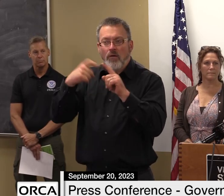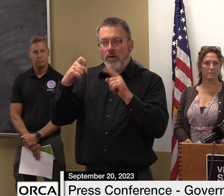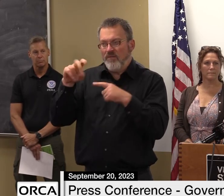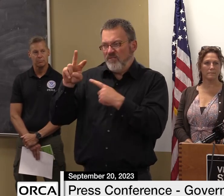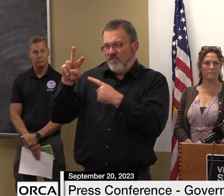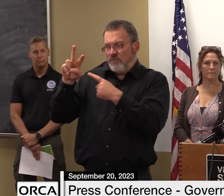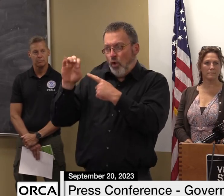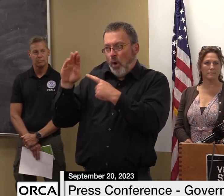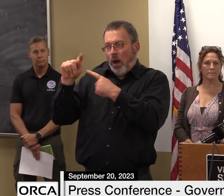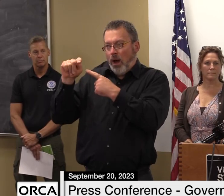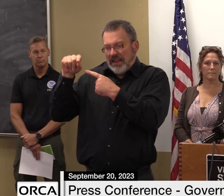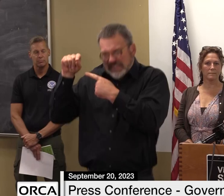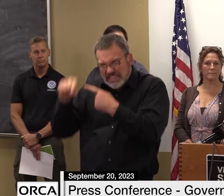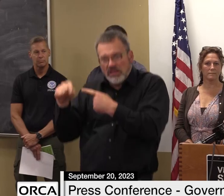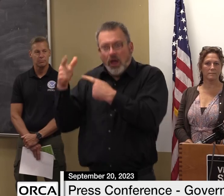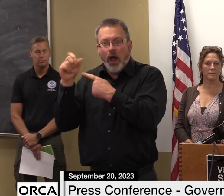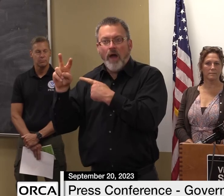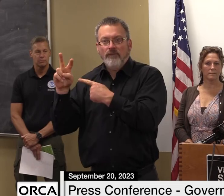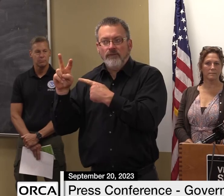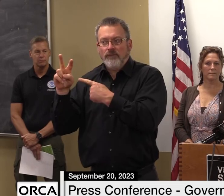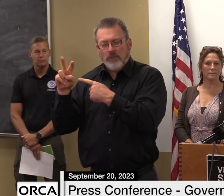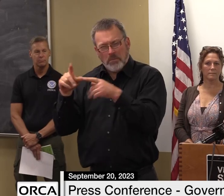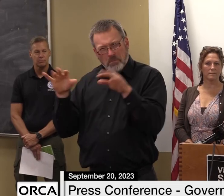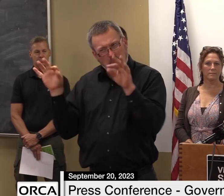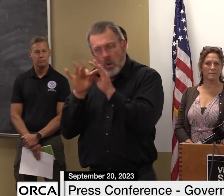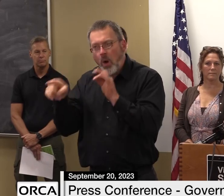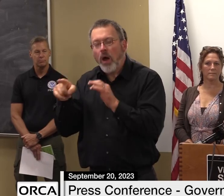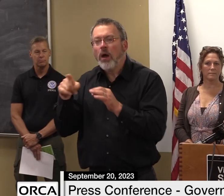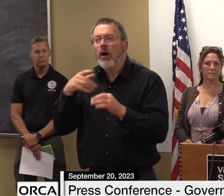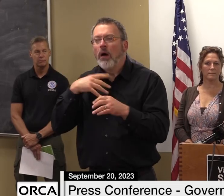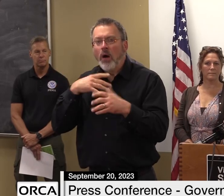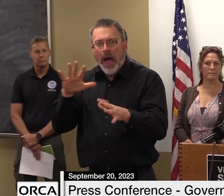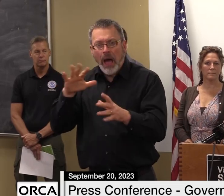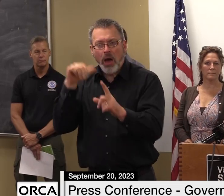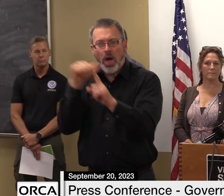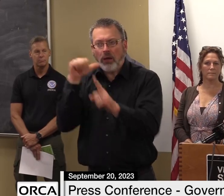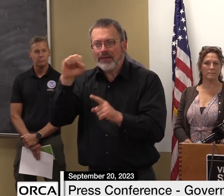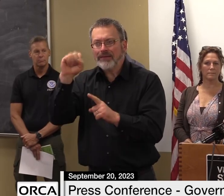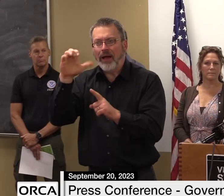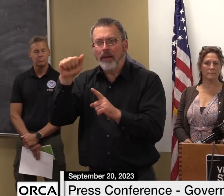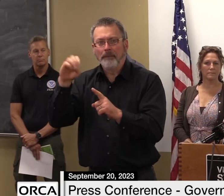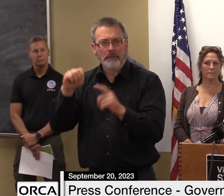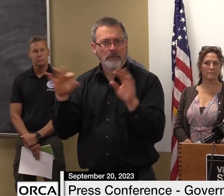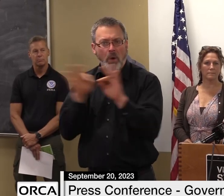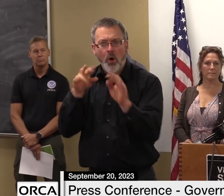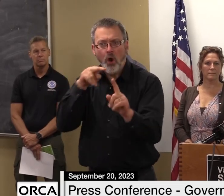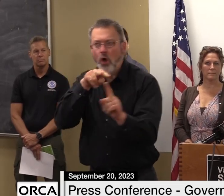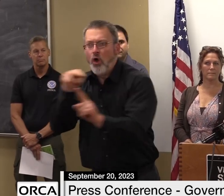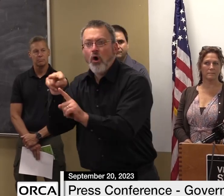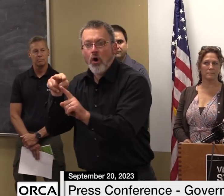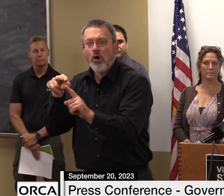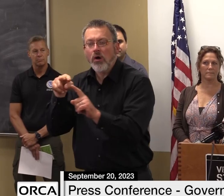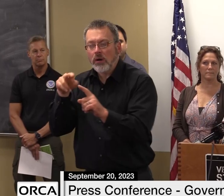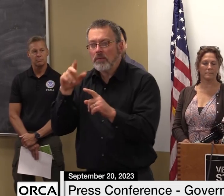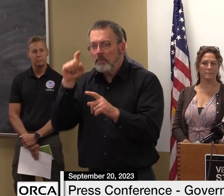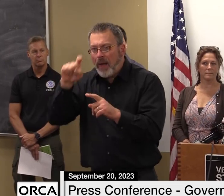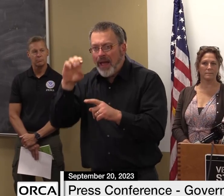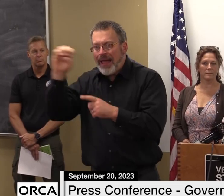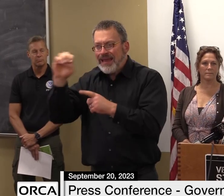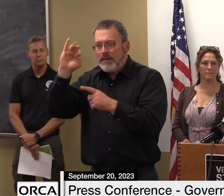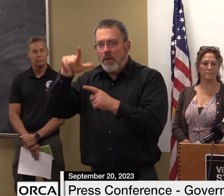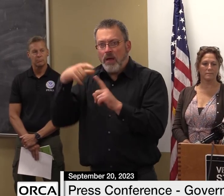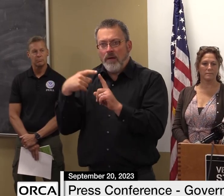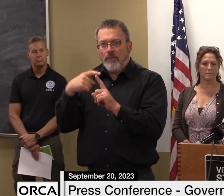out and .gov. And if you didn't report damage to your heating system, you shouldn't be responding to